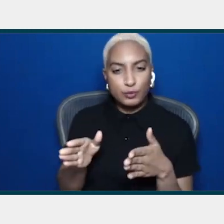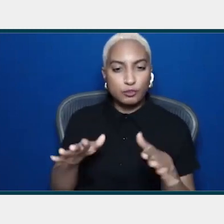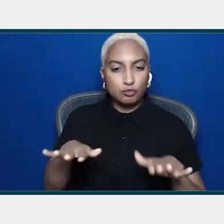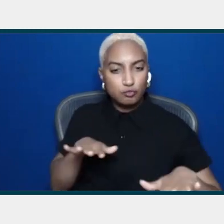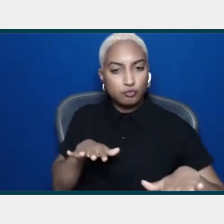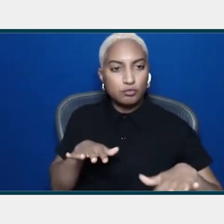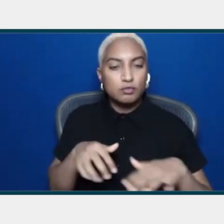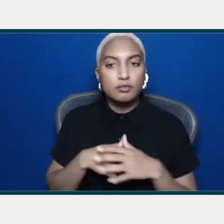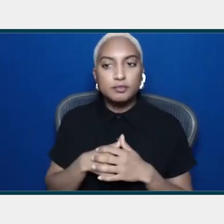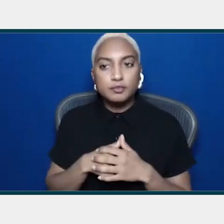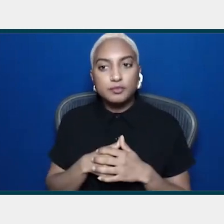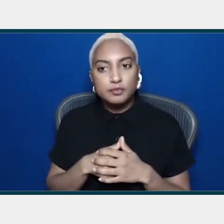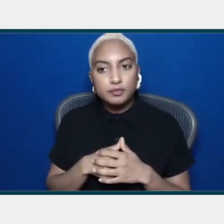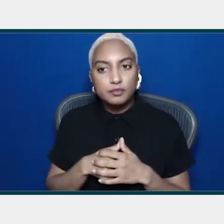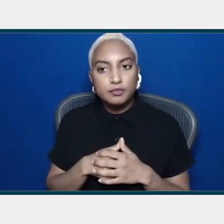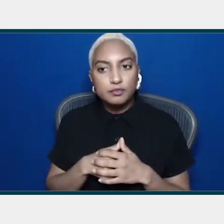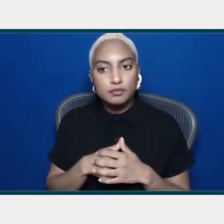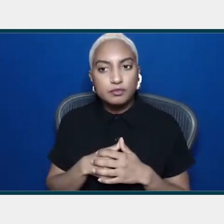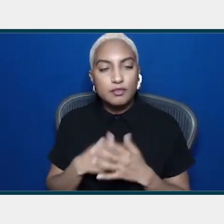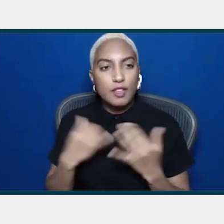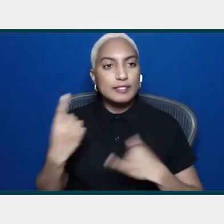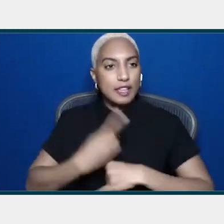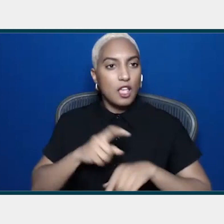feel like they have the